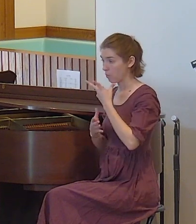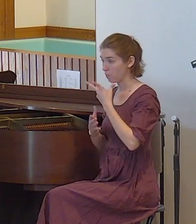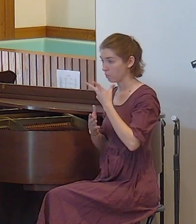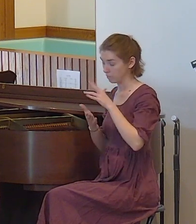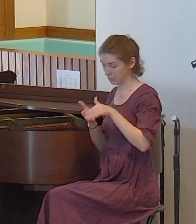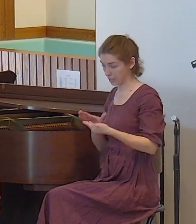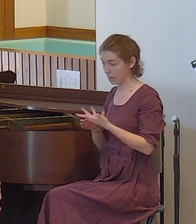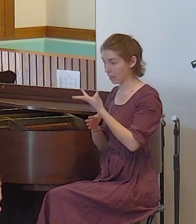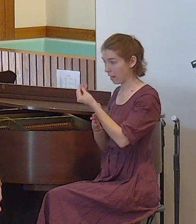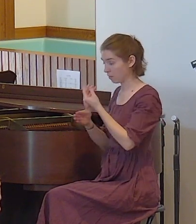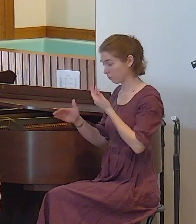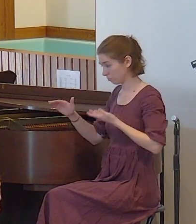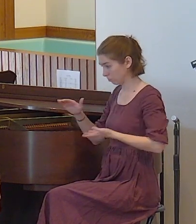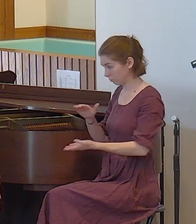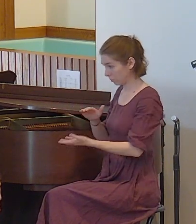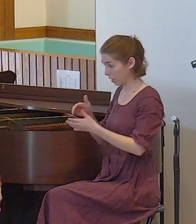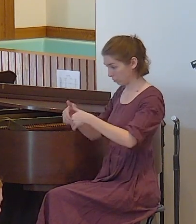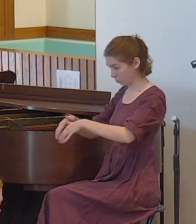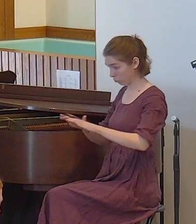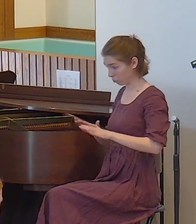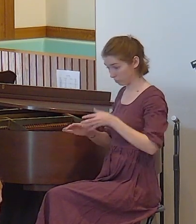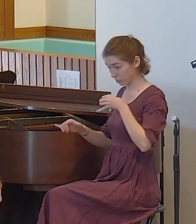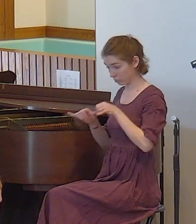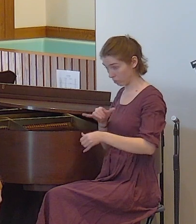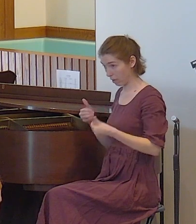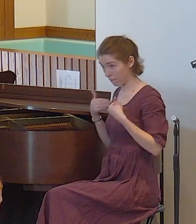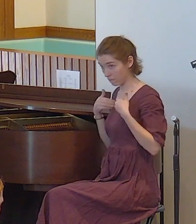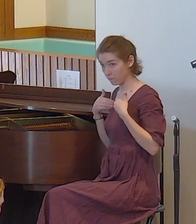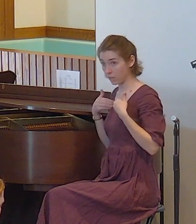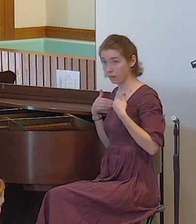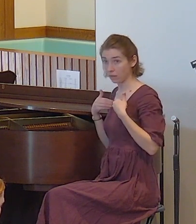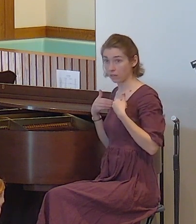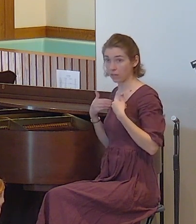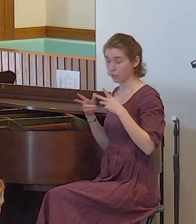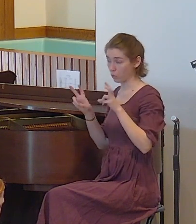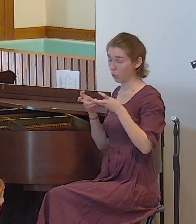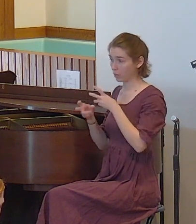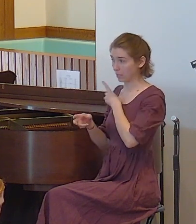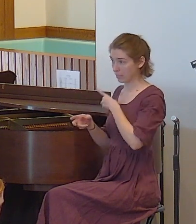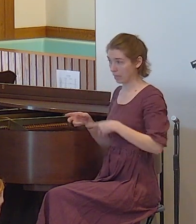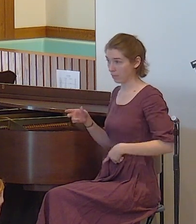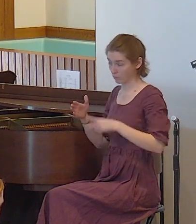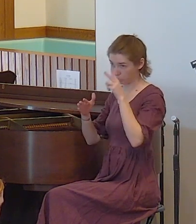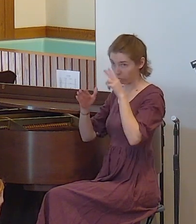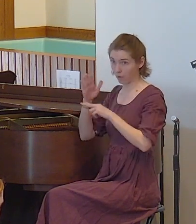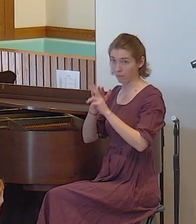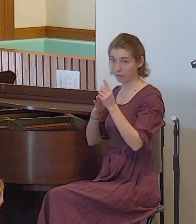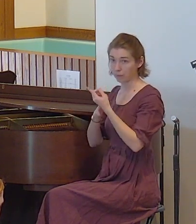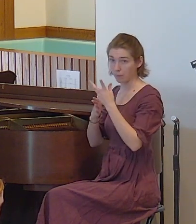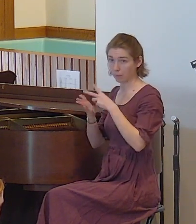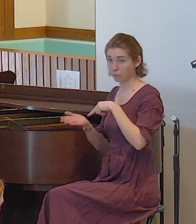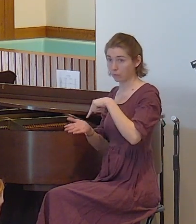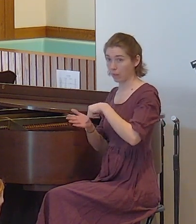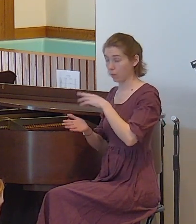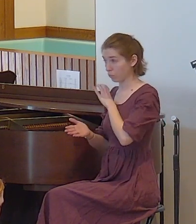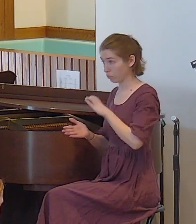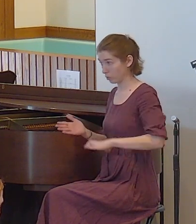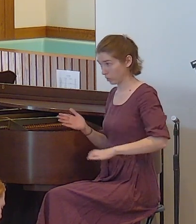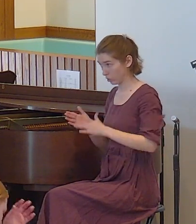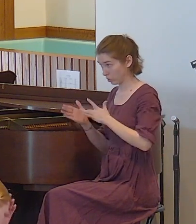buried, and his tomb is with us this day. David, he had just quoted David's prophecy about someone being risen, and that was Christ